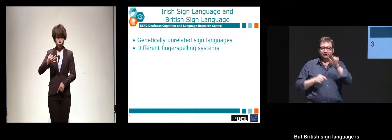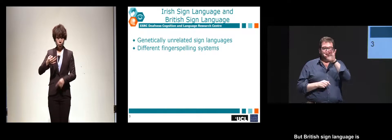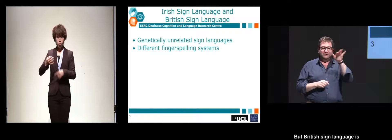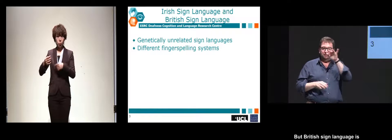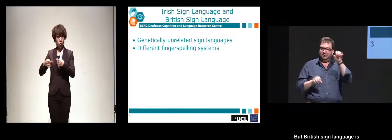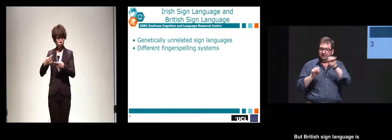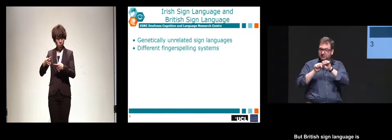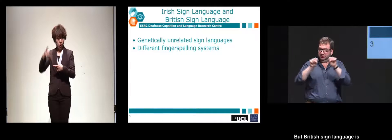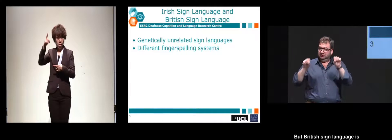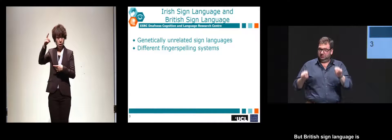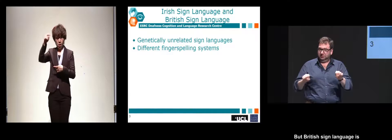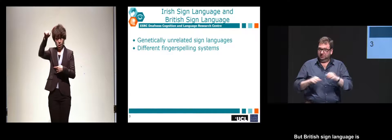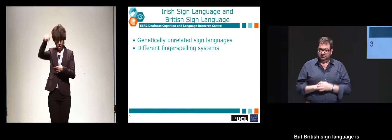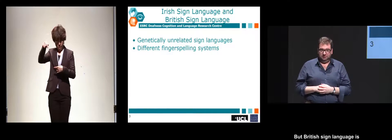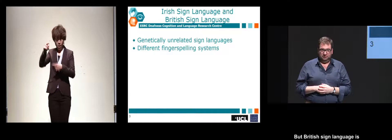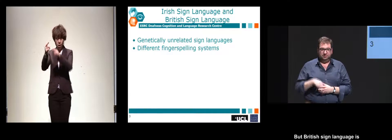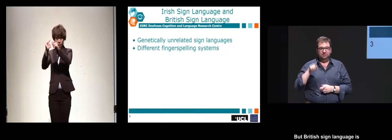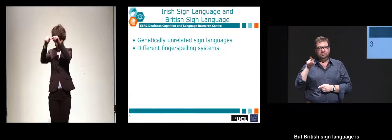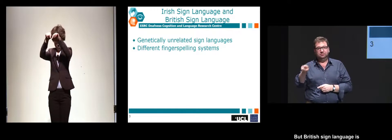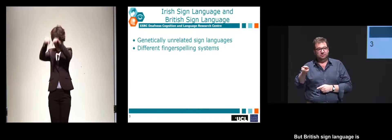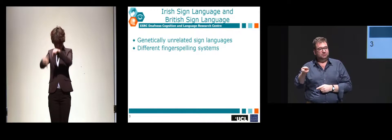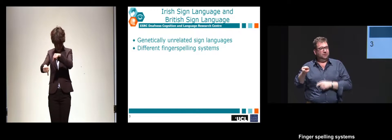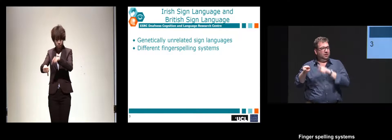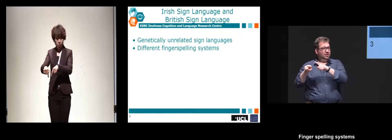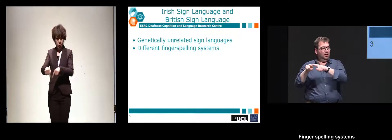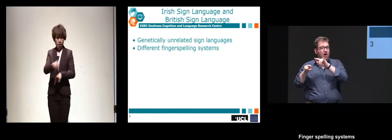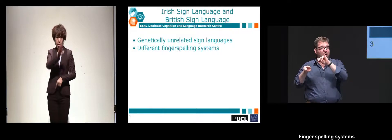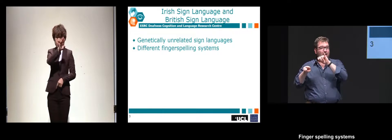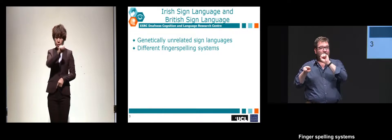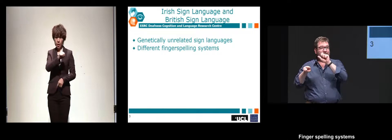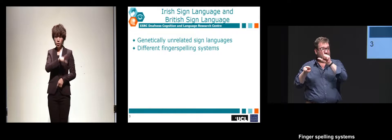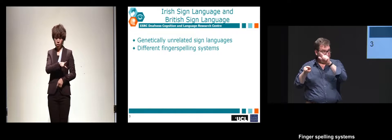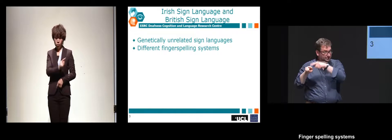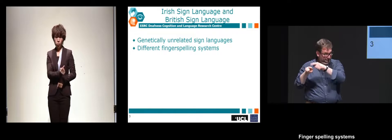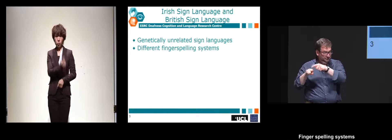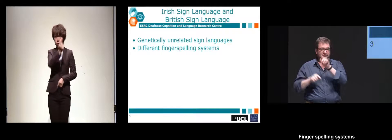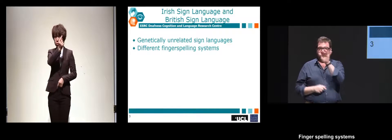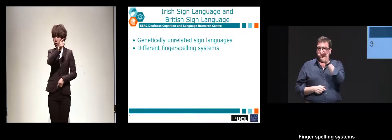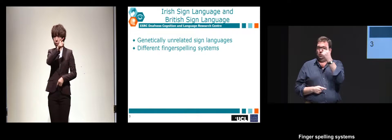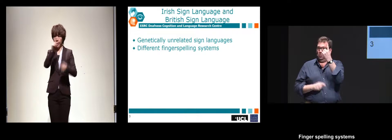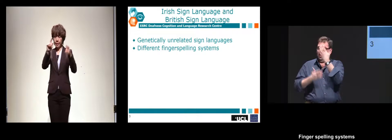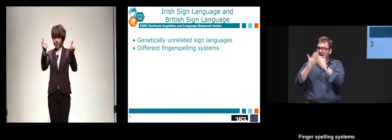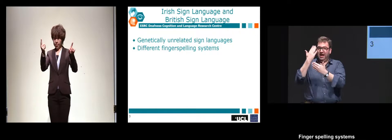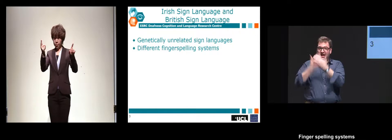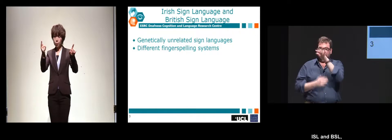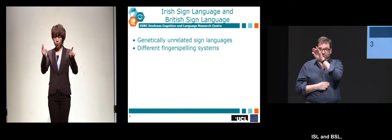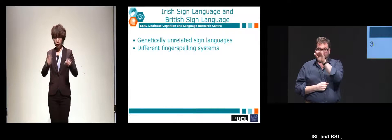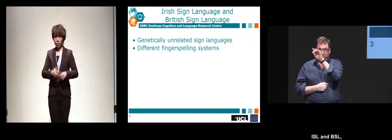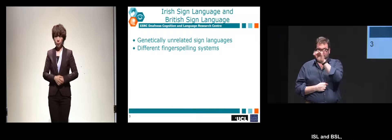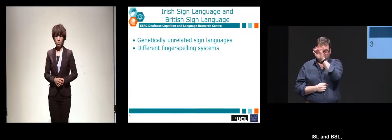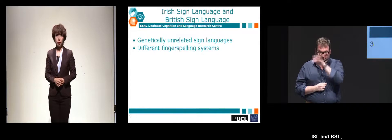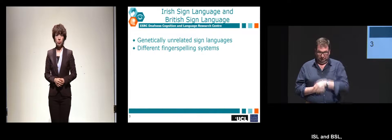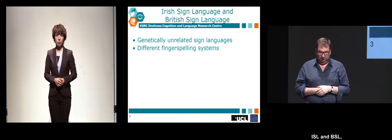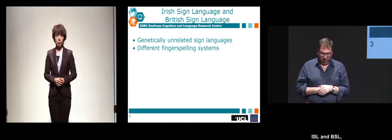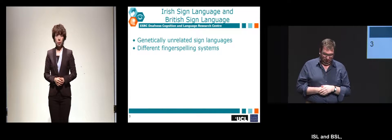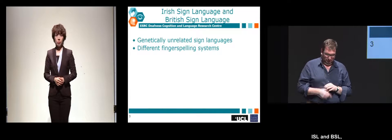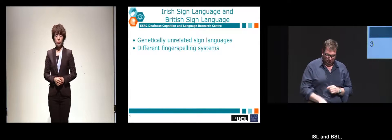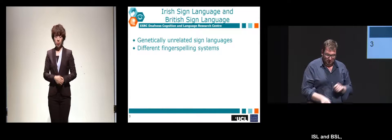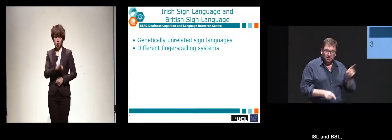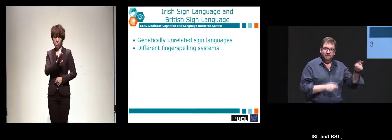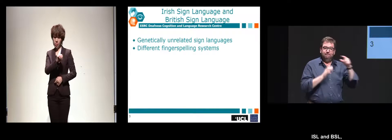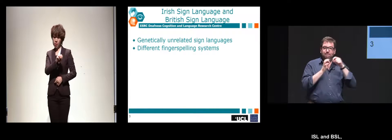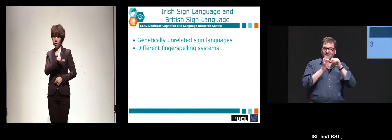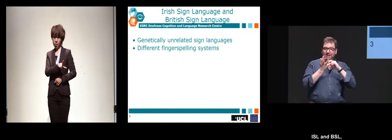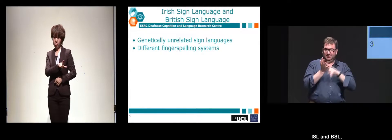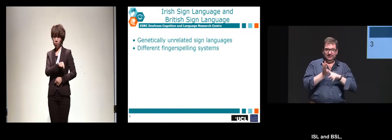but British Sign Language is in a different family. Fingerspelling systems between the two sign languages, ISL and BSL,